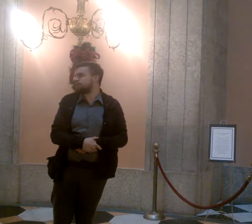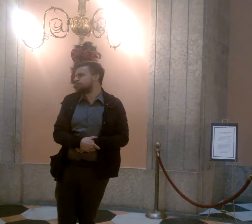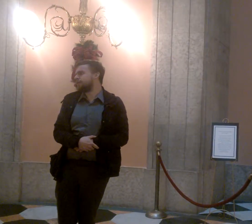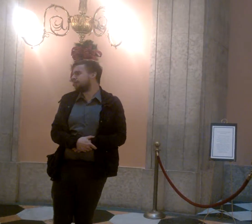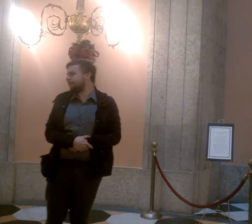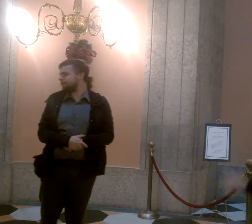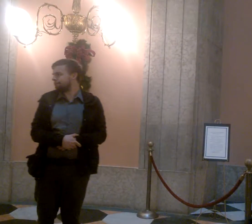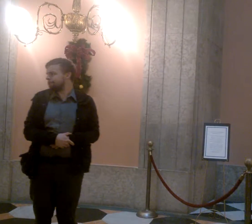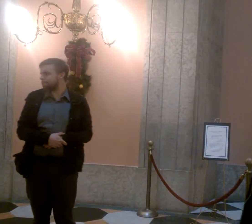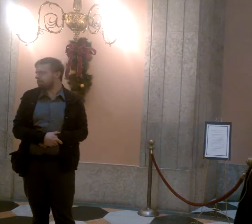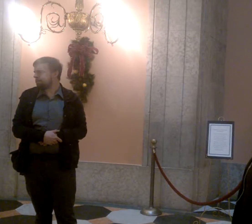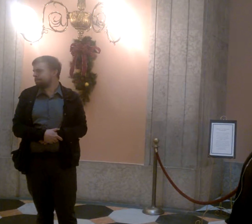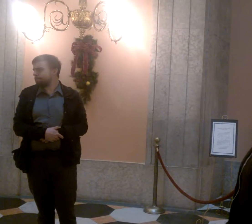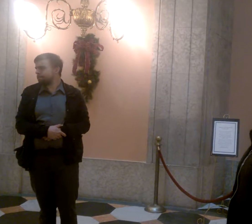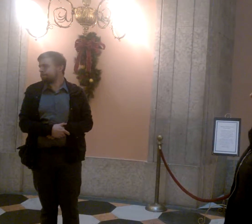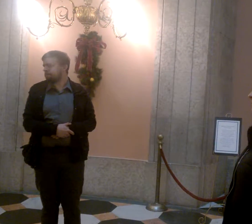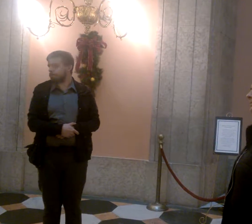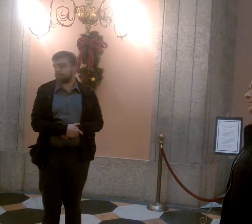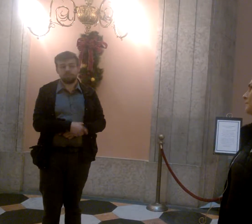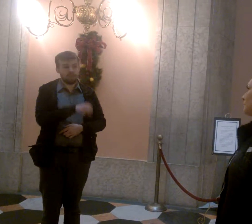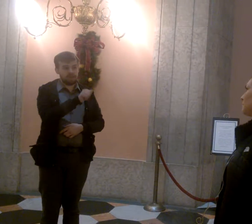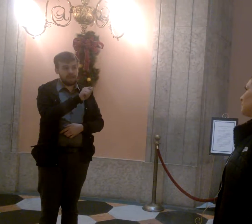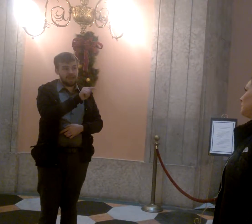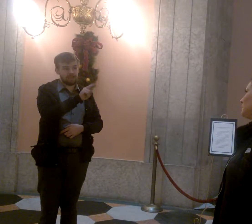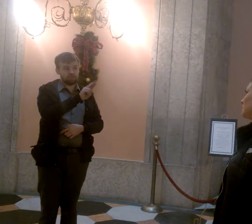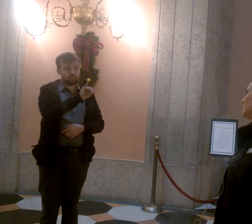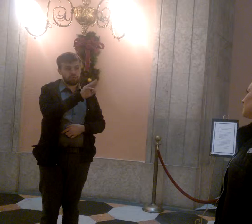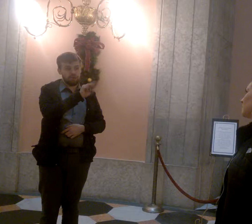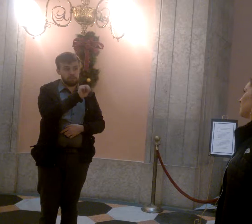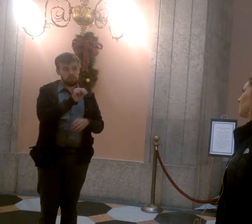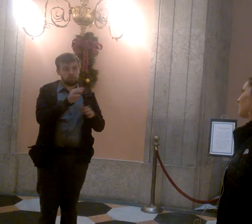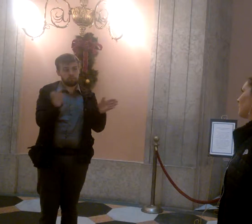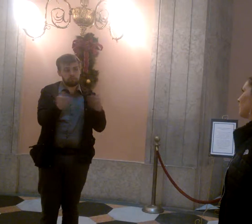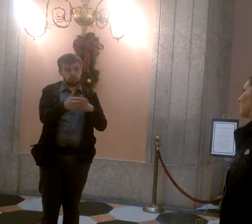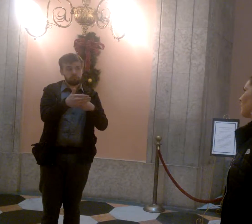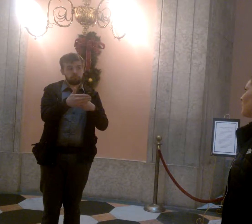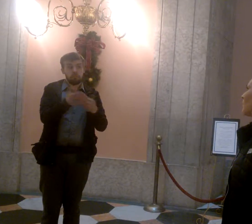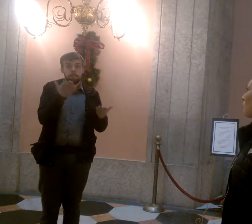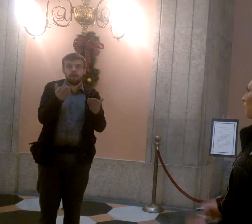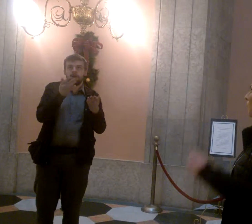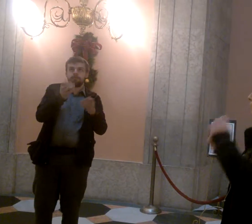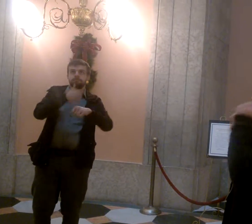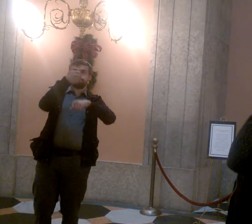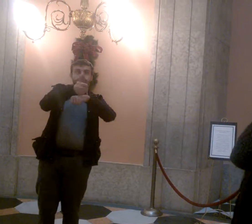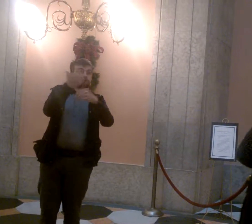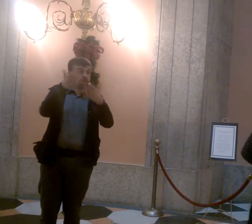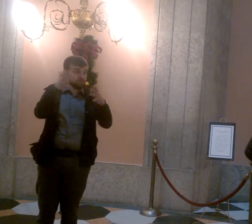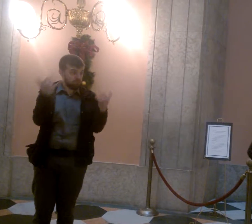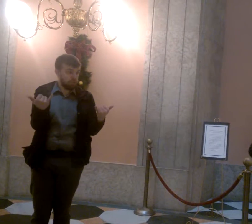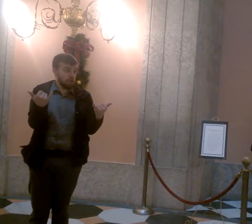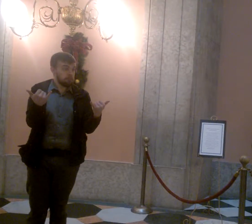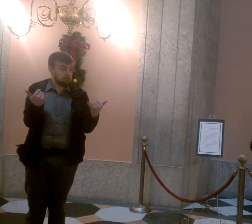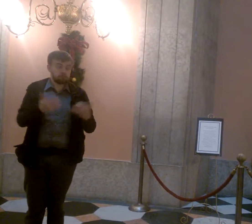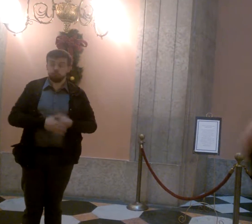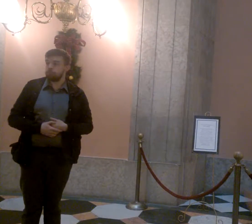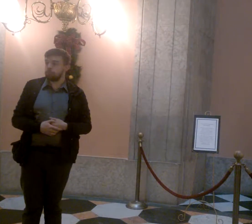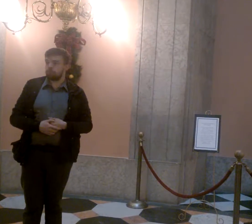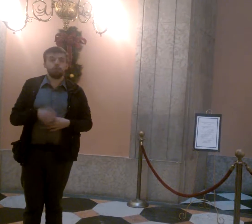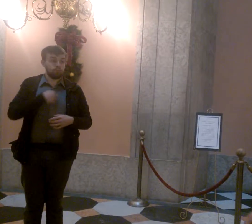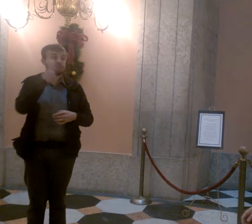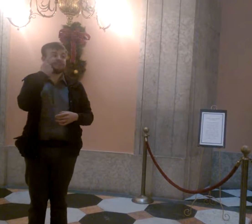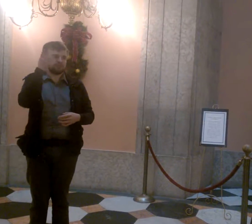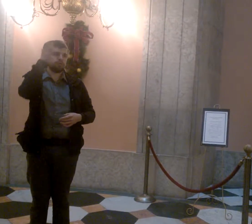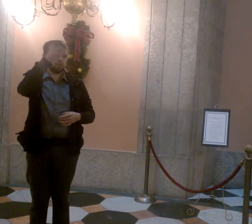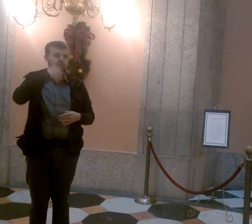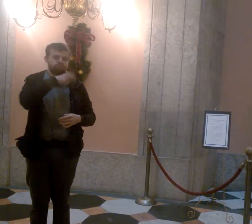Oh, where's the tree going to be? It will be in the atrium. It may be up now. I'm not sure if it's up yet or not. We'll be